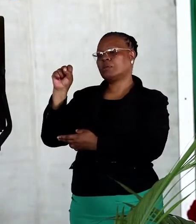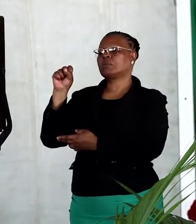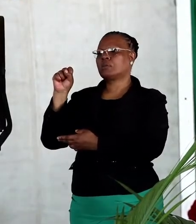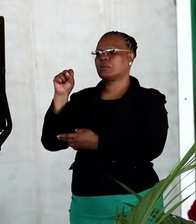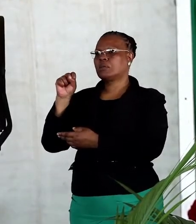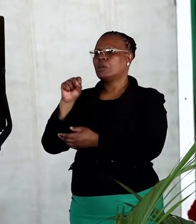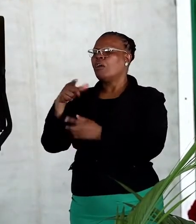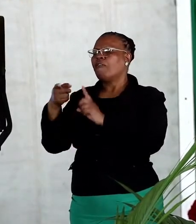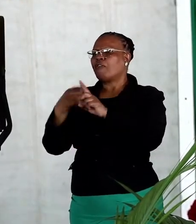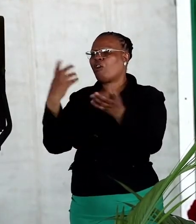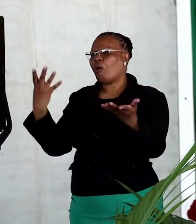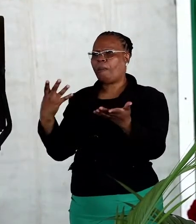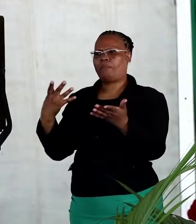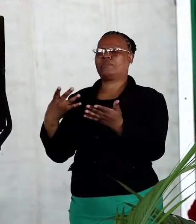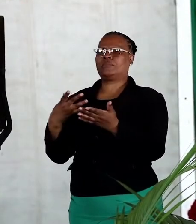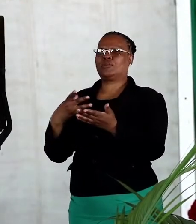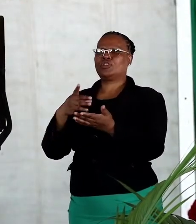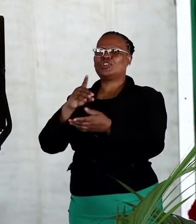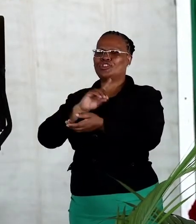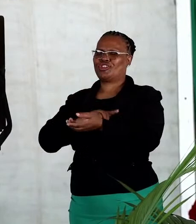wakwa Dr. Da.